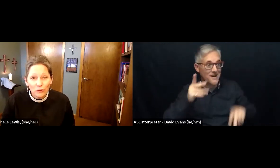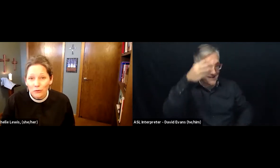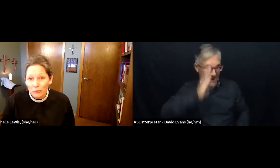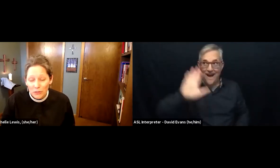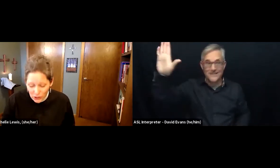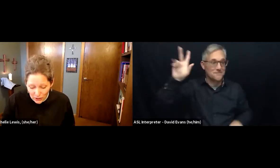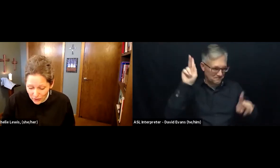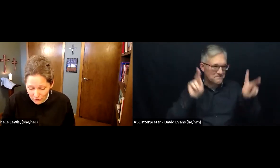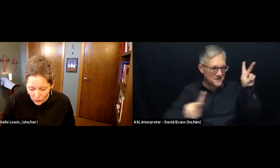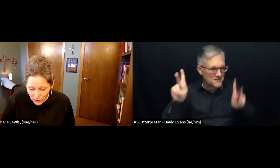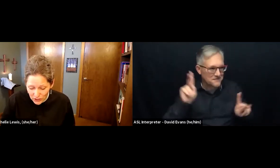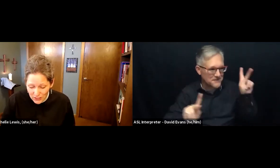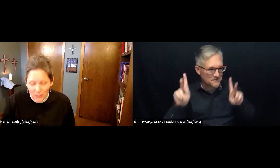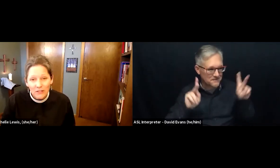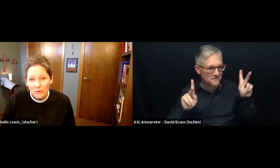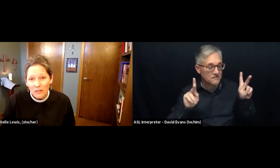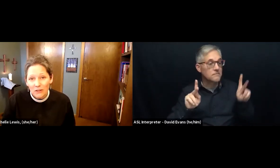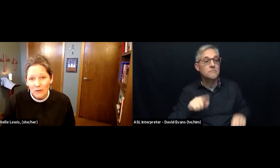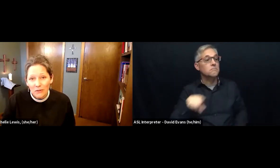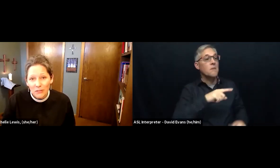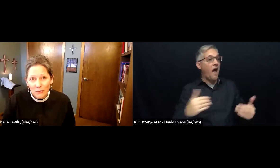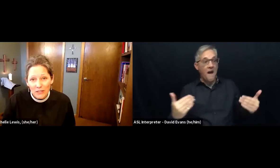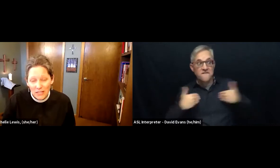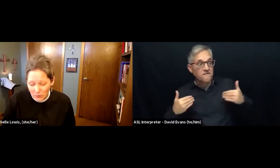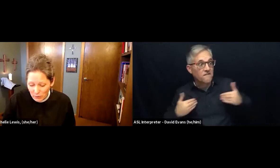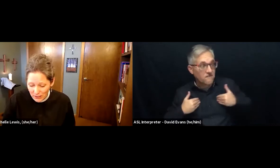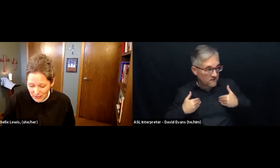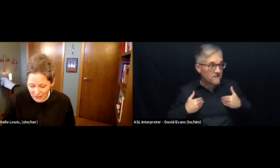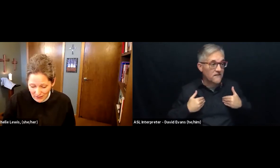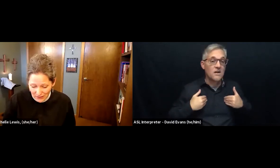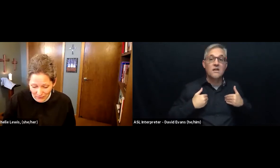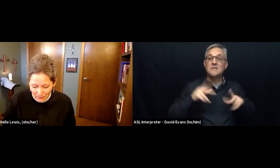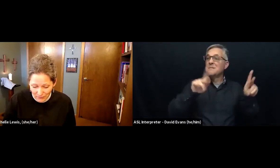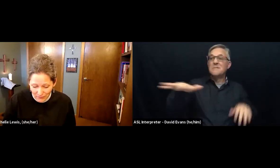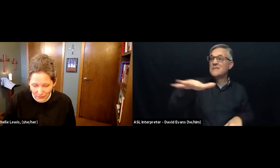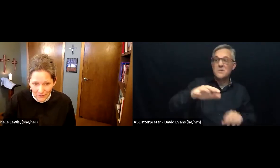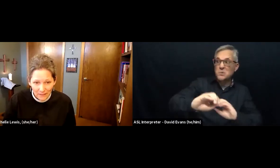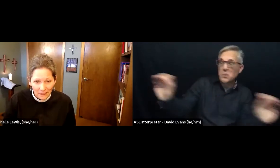You will share your fortunes with those who are desperate.